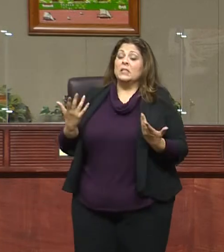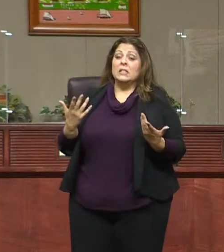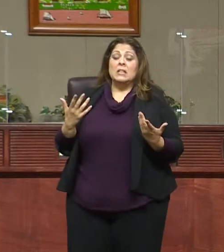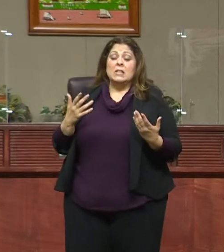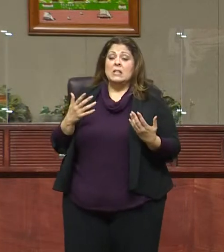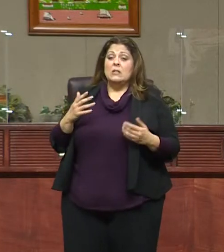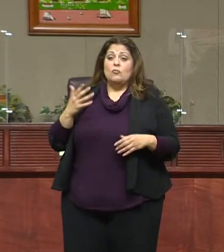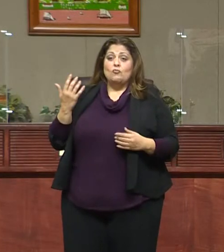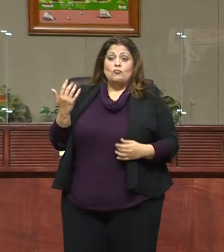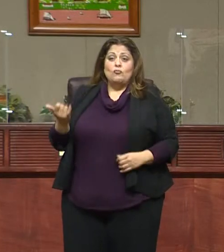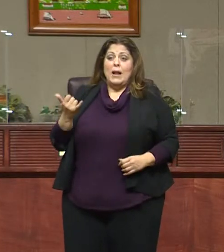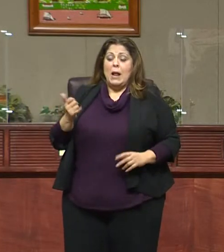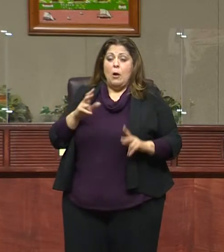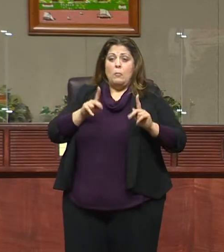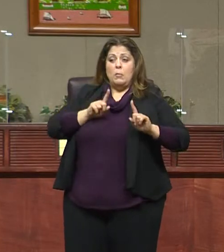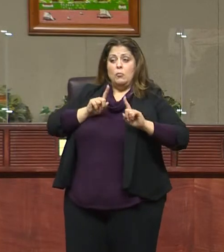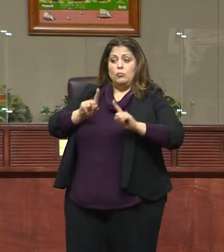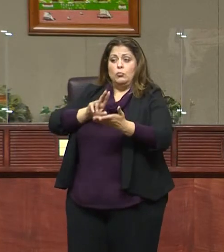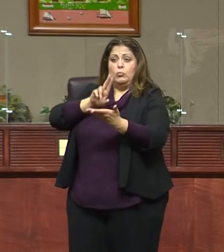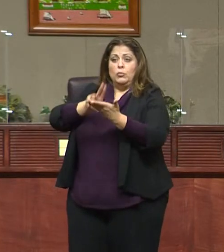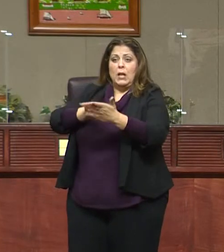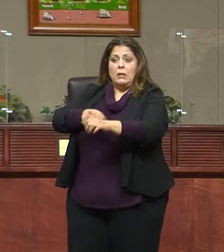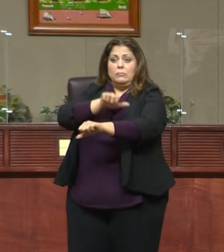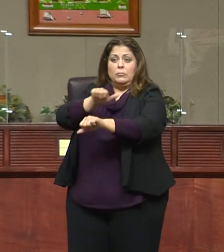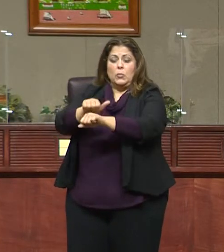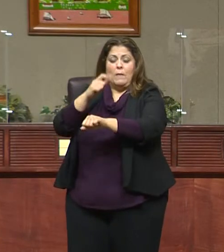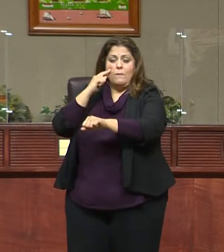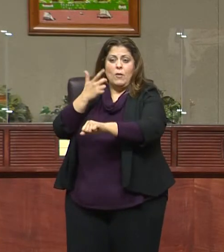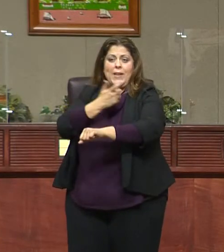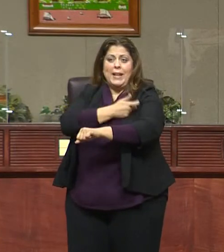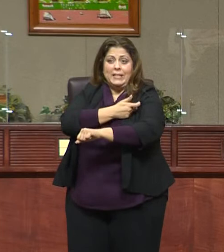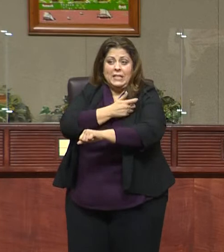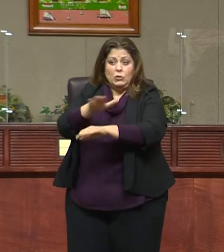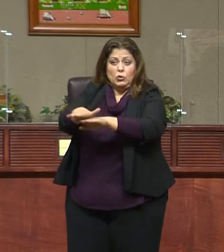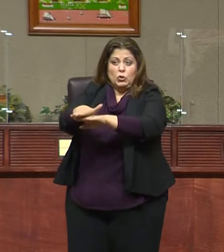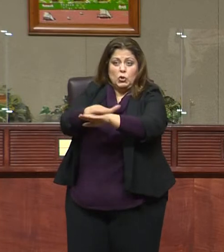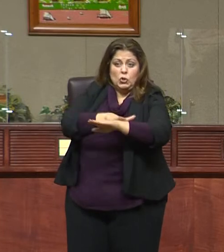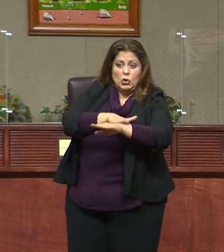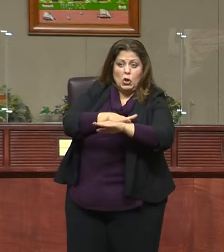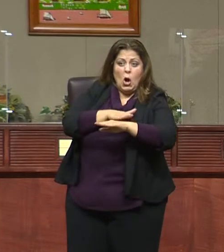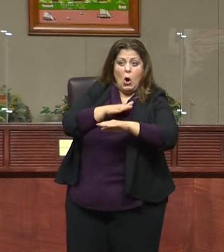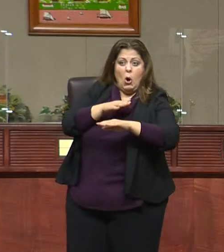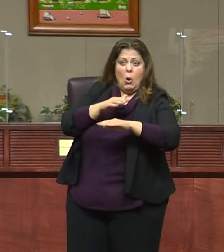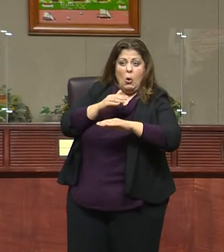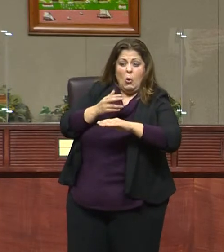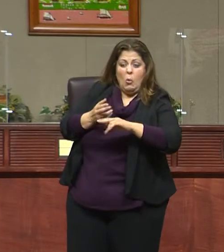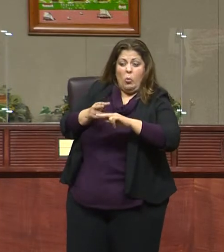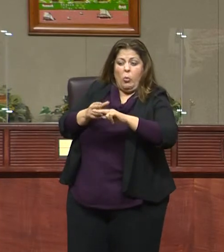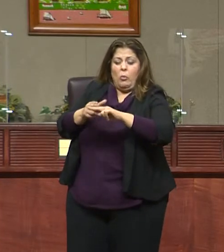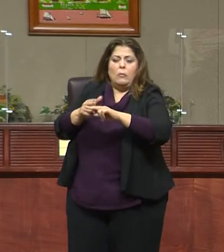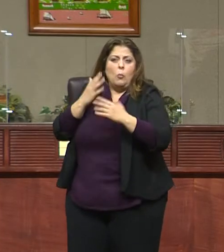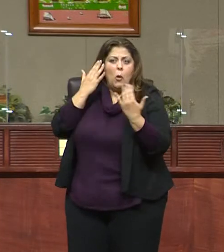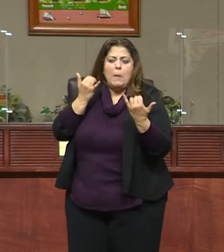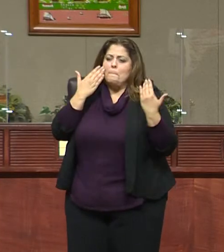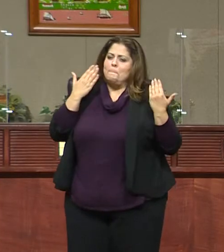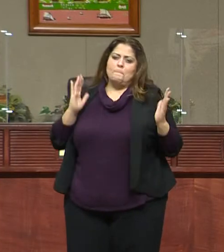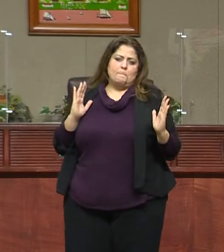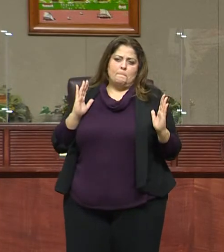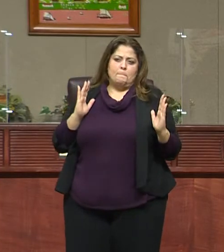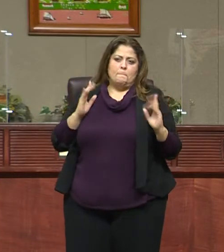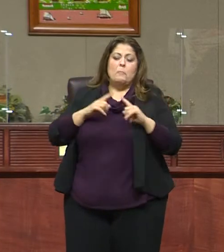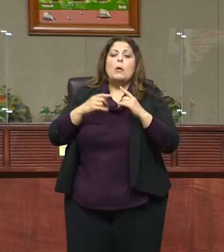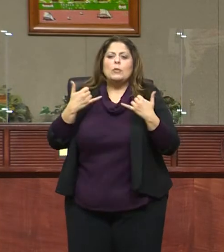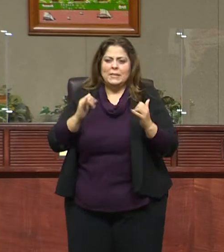slowdown in the rate of people signing up to get vaccinated, but we're going to do everything that we can to encourage people to